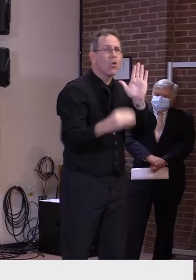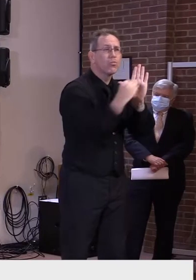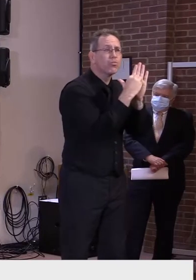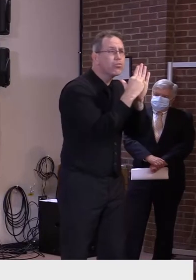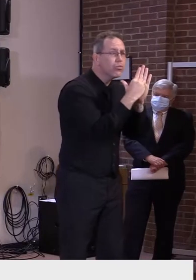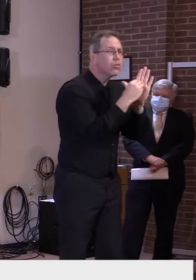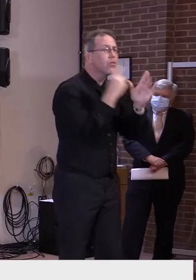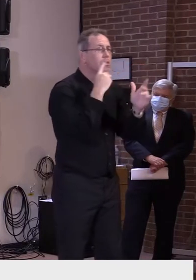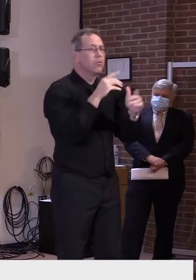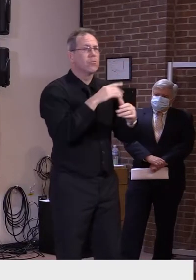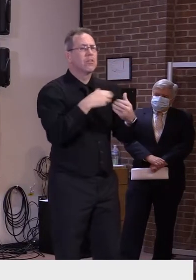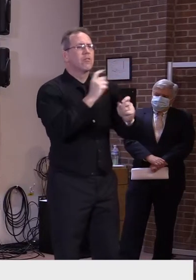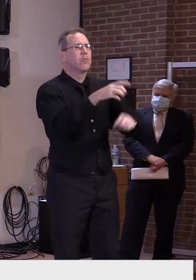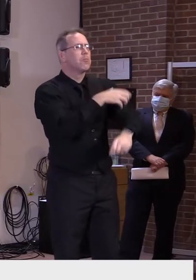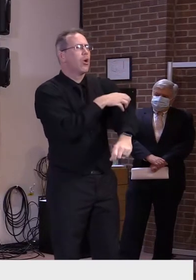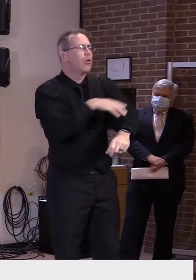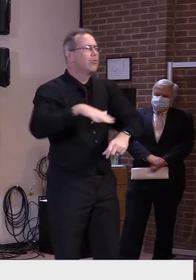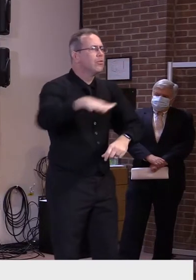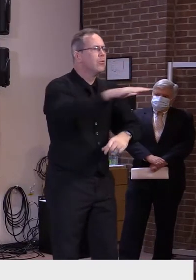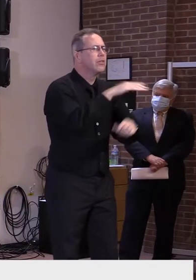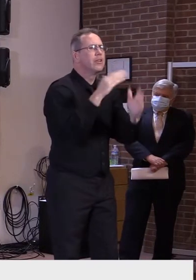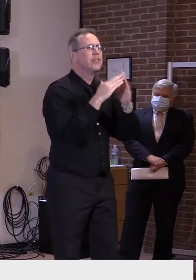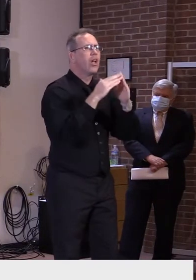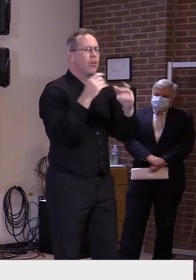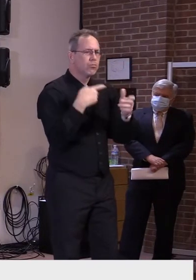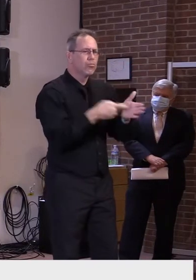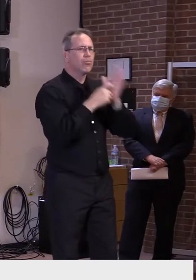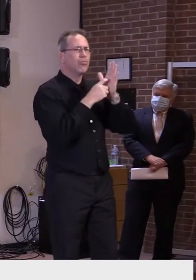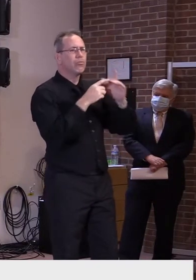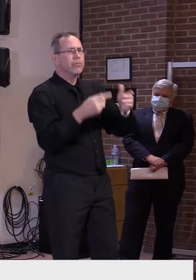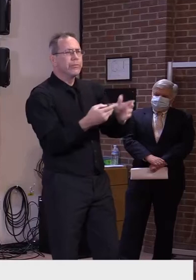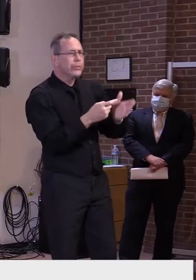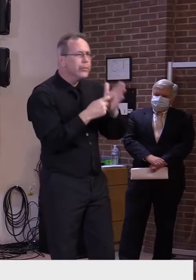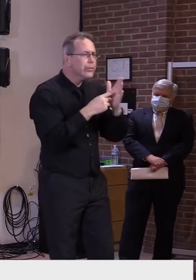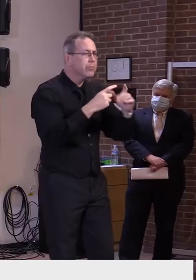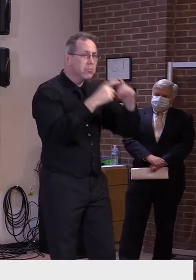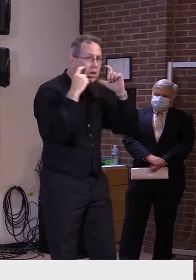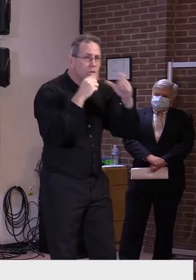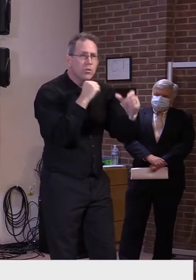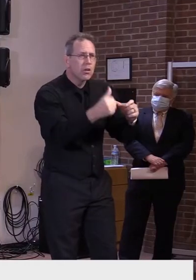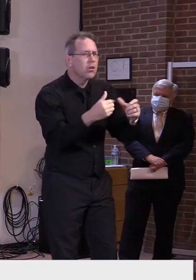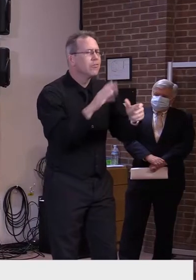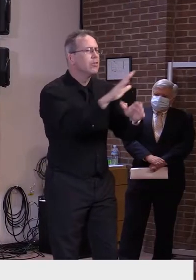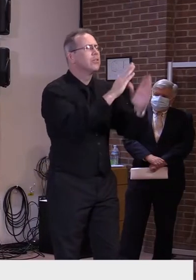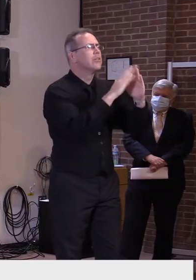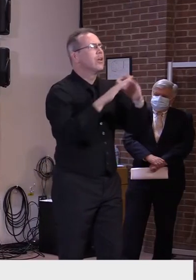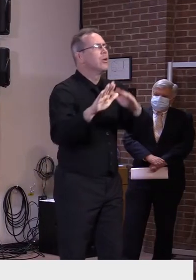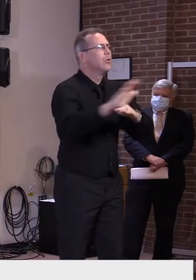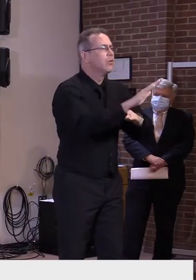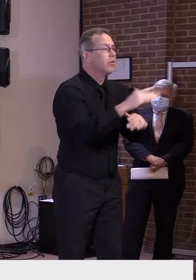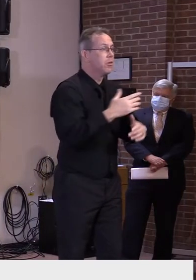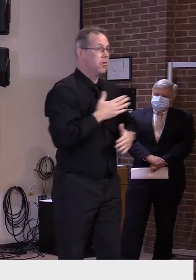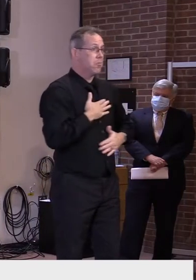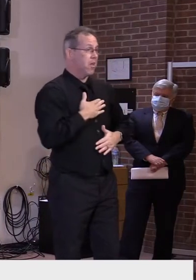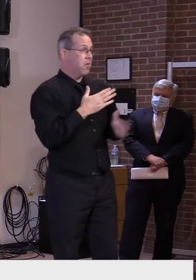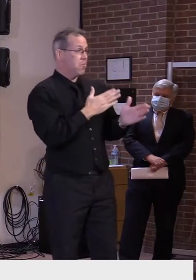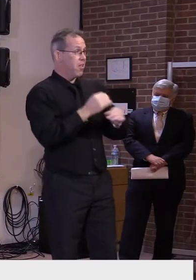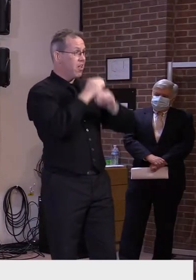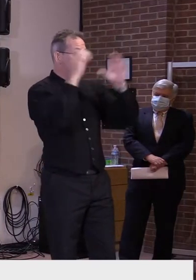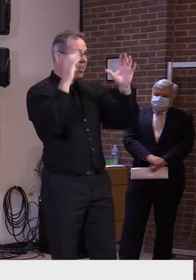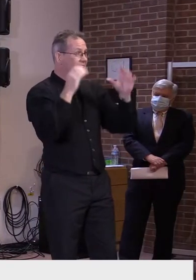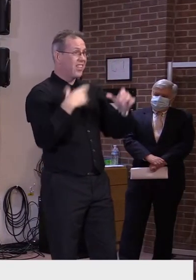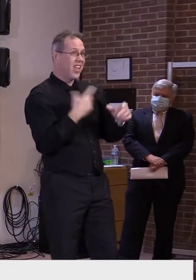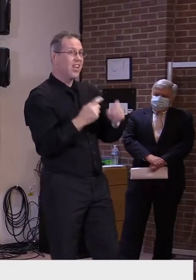mask mandates in their communities. I've asked for this authority to end April 30th, and that municipalities have